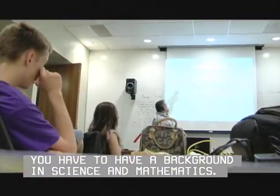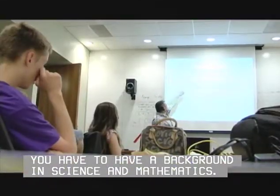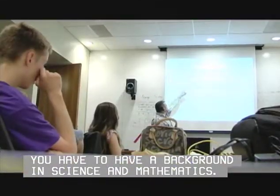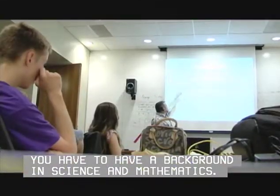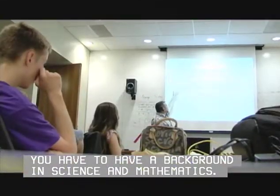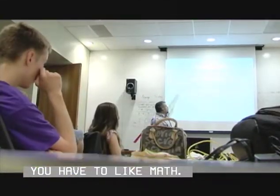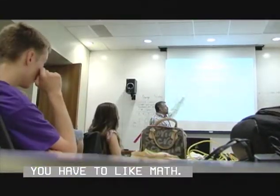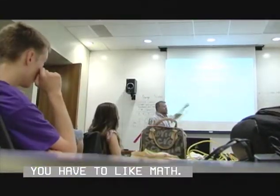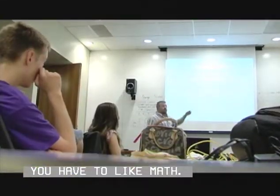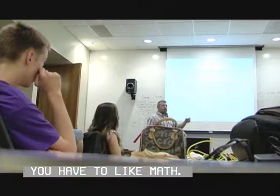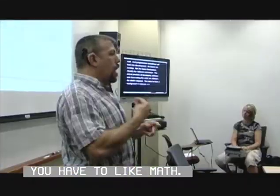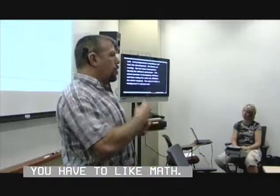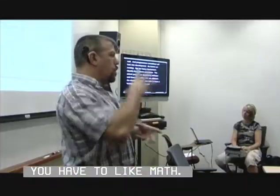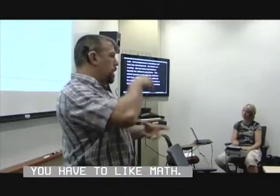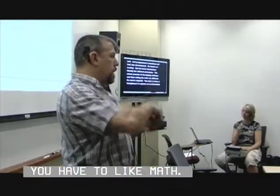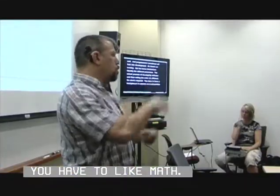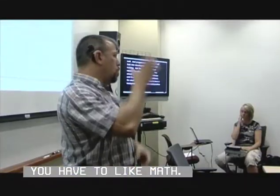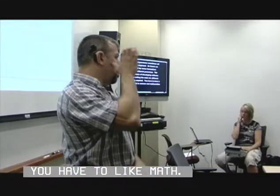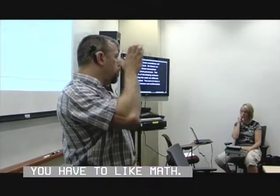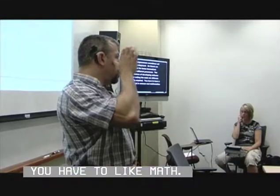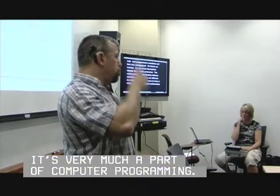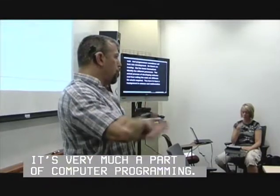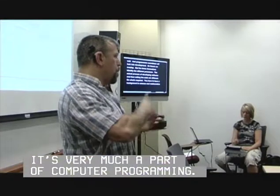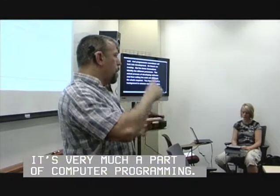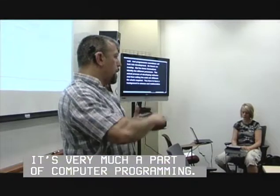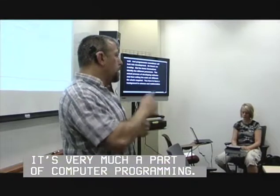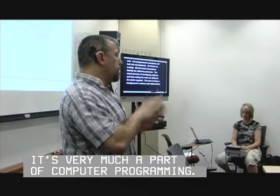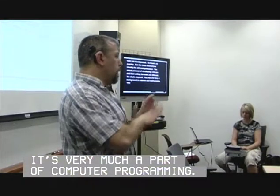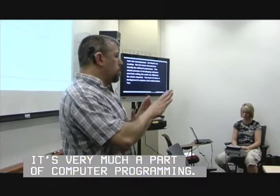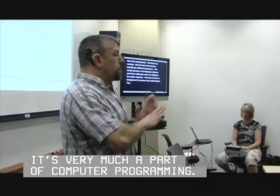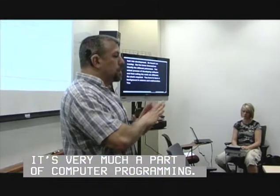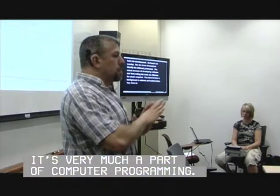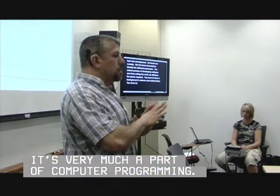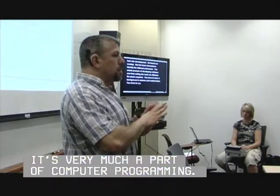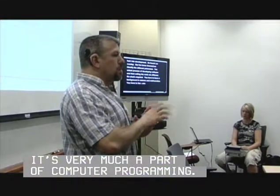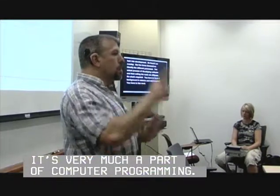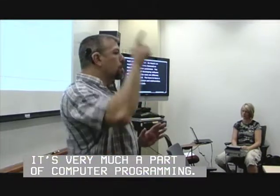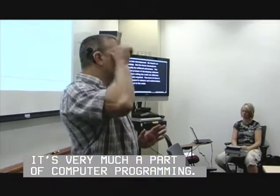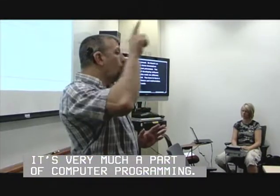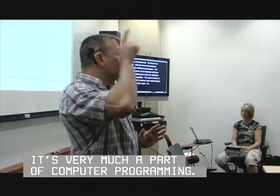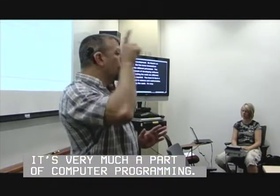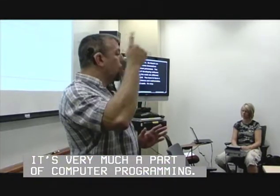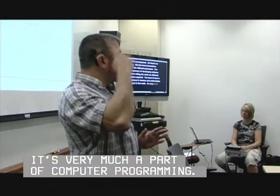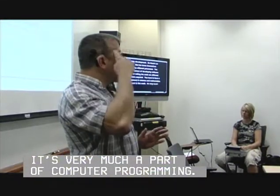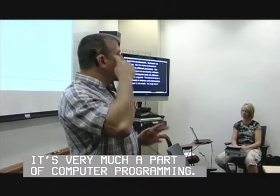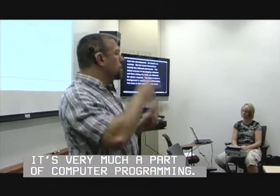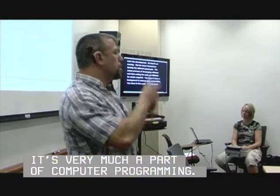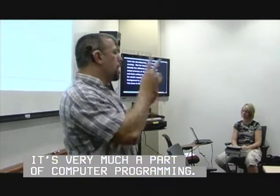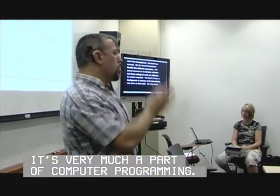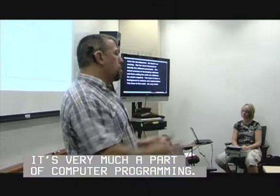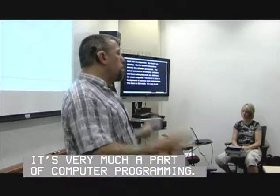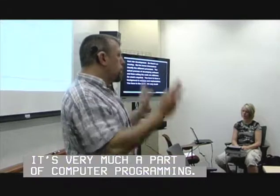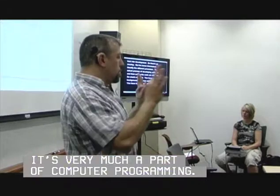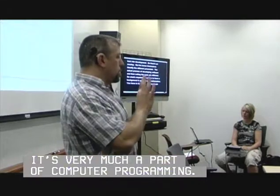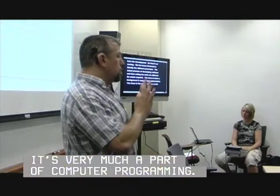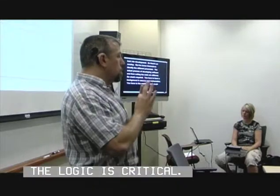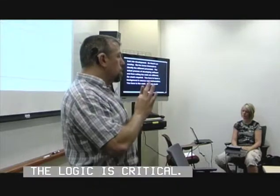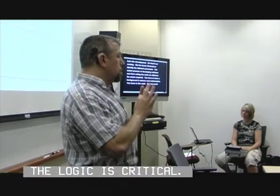mathematics. You have to like math. It's very much a part of computer programming. The